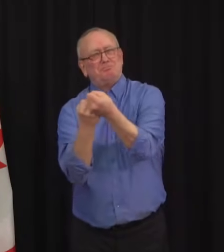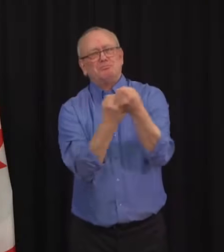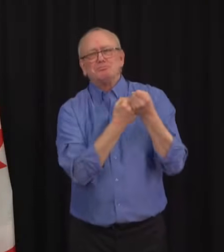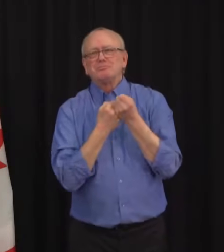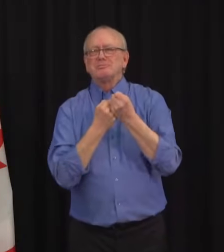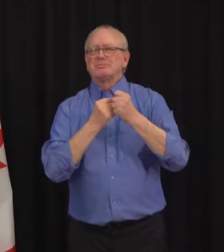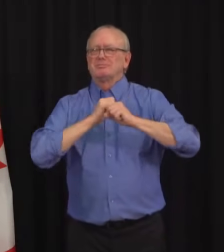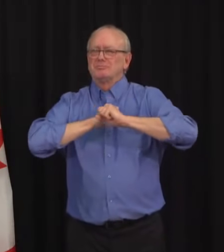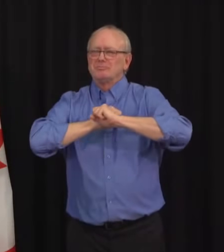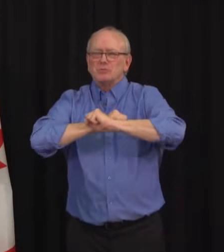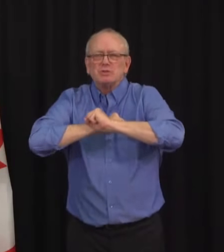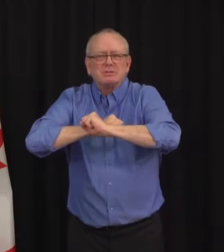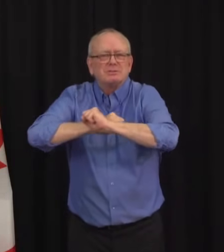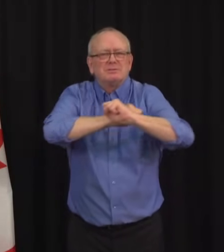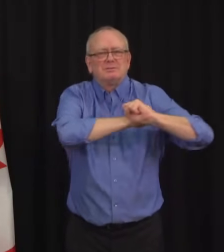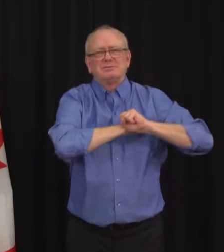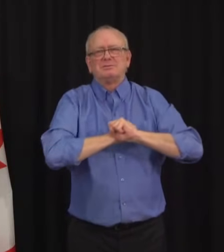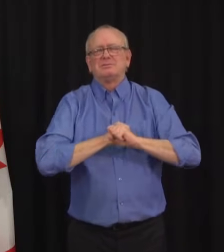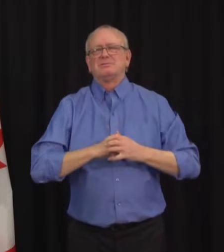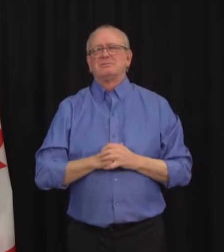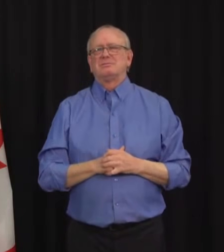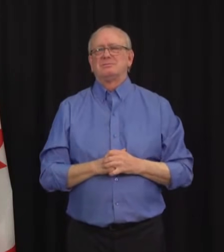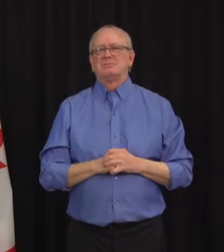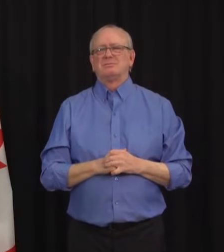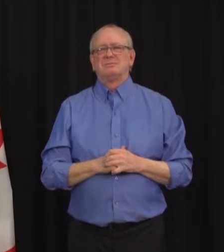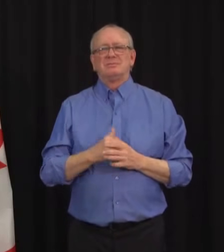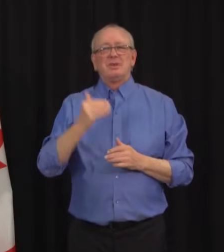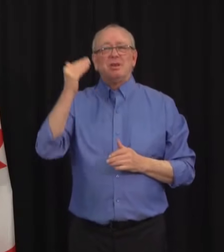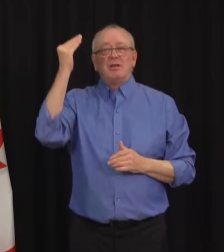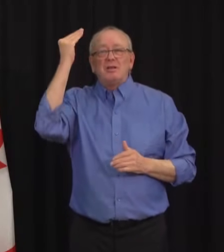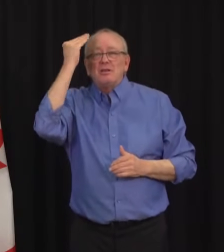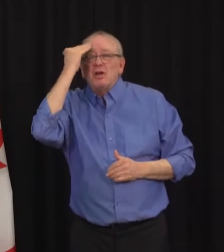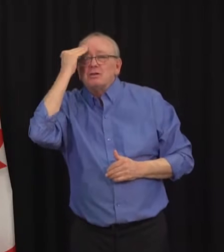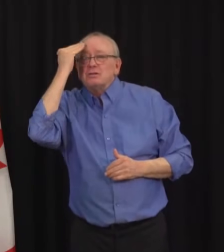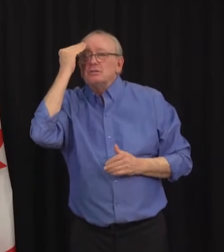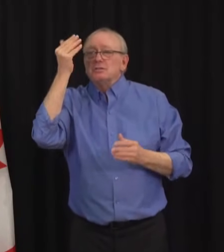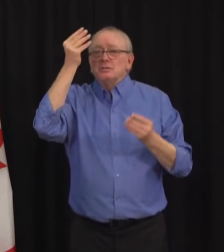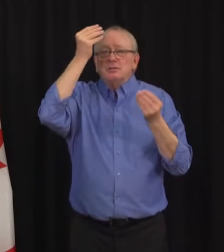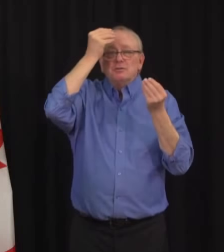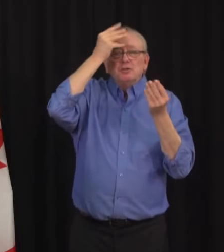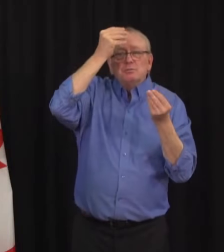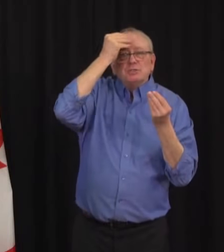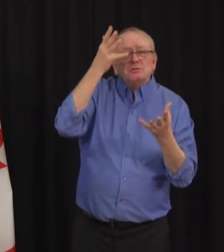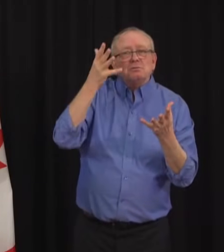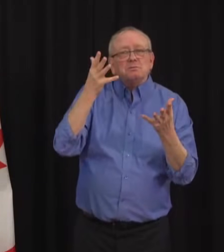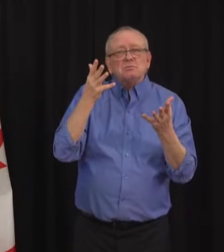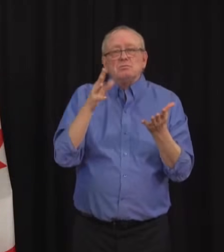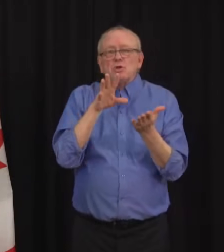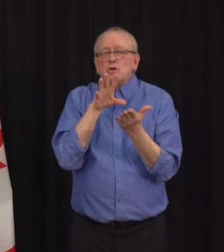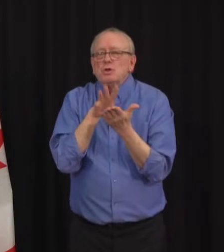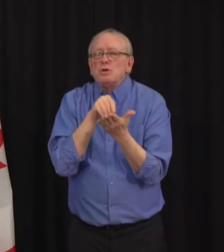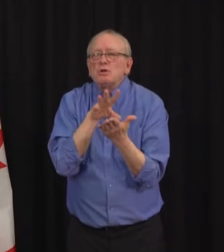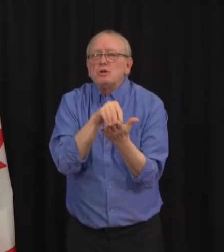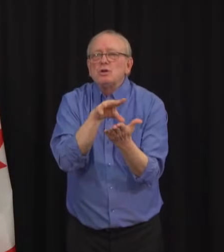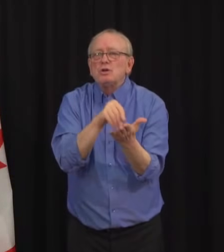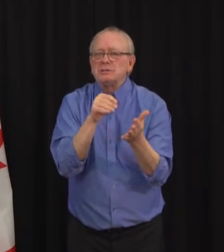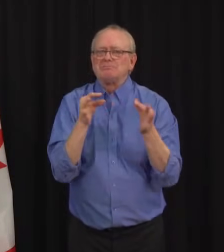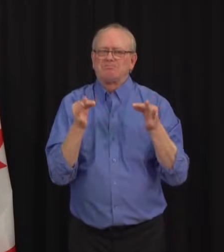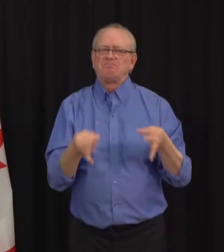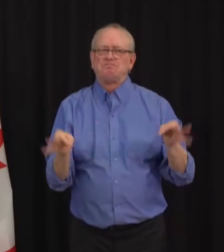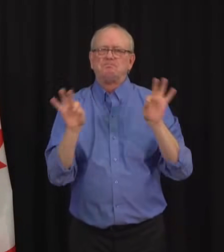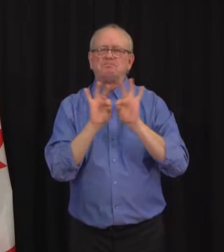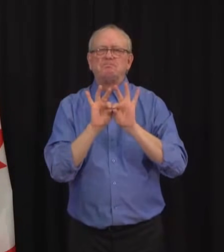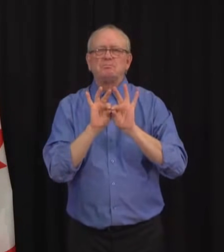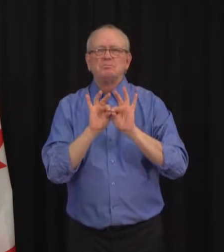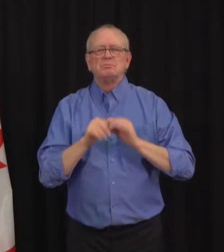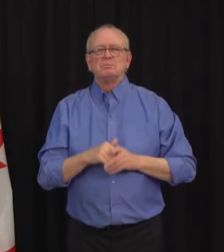information from accurate sources is an important part about this. I want to end today by talking specifically to Albertans who don't